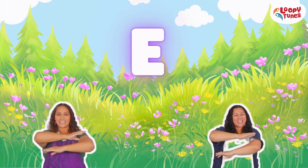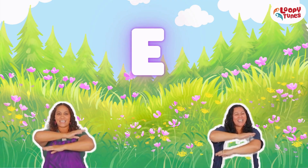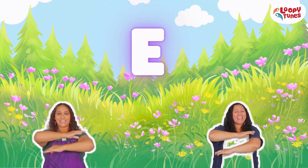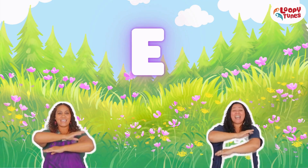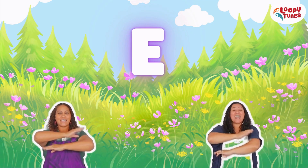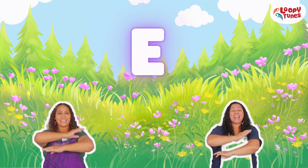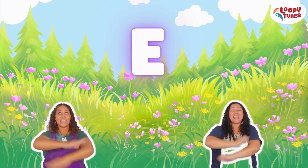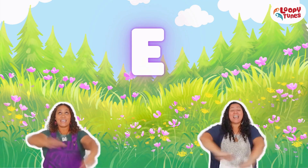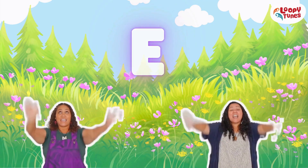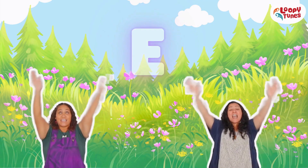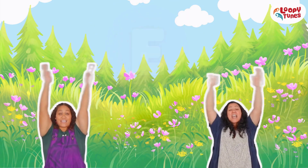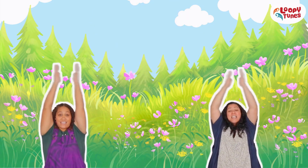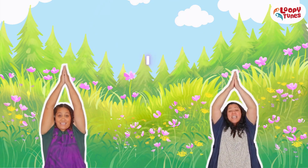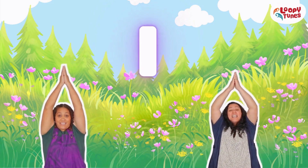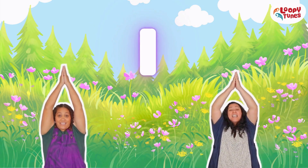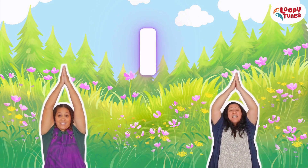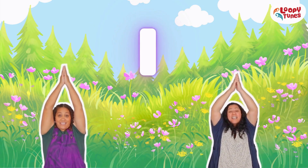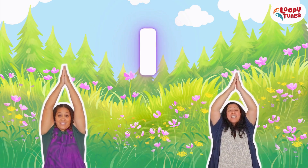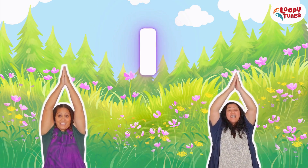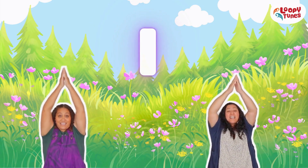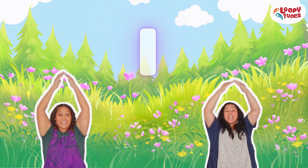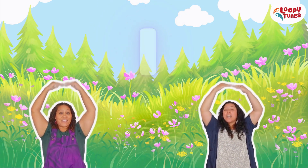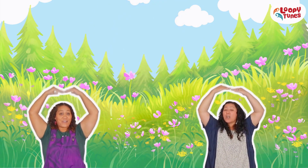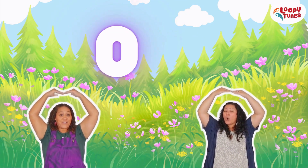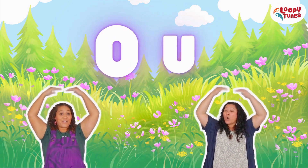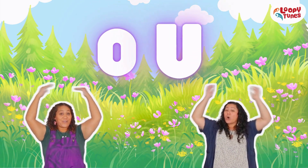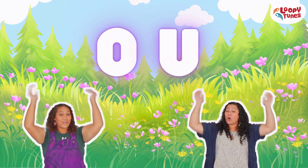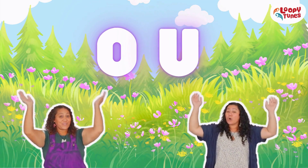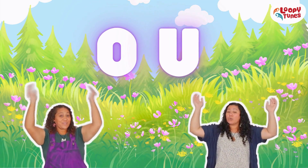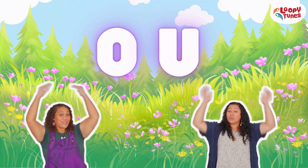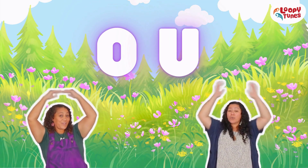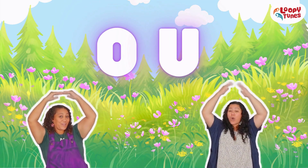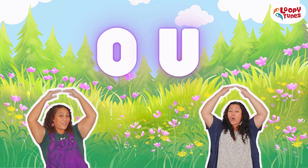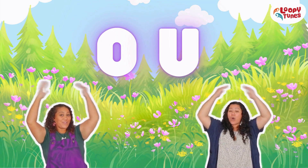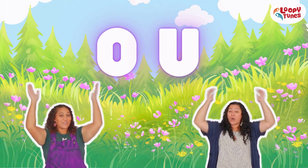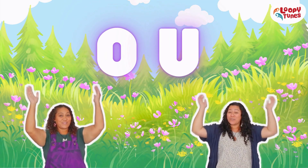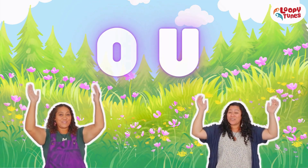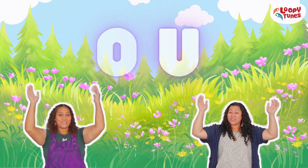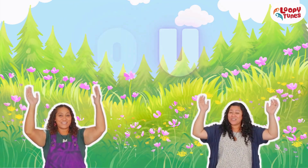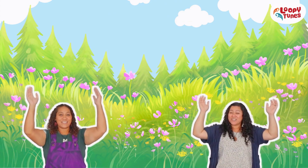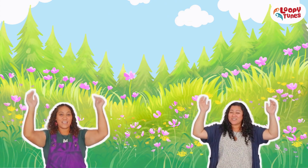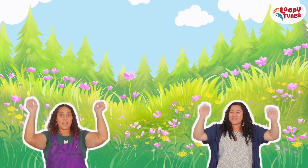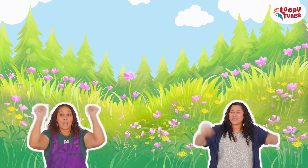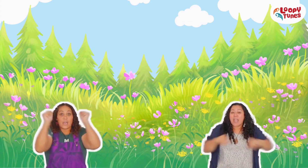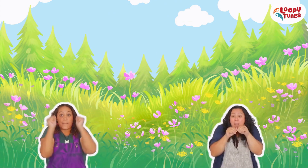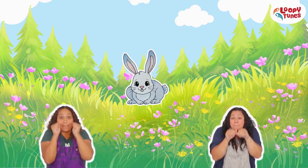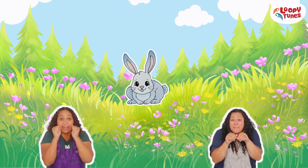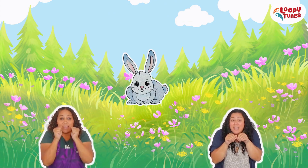i, o, o.